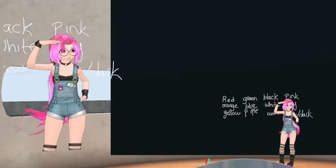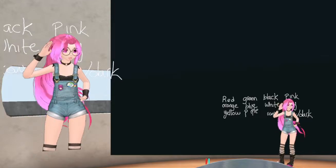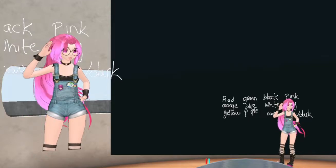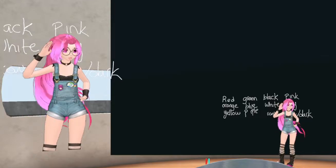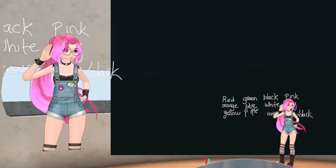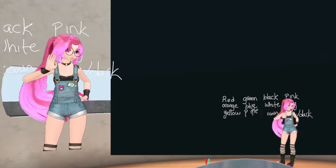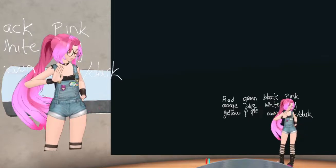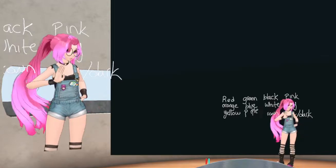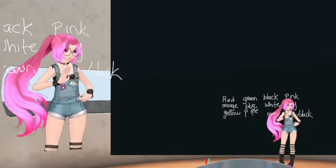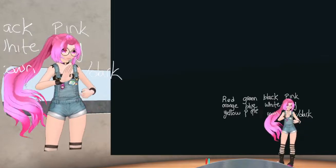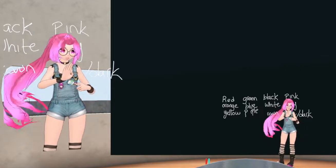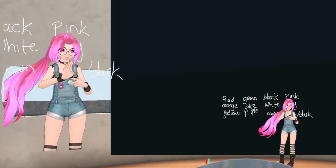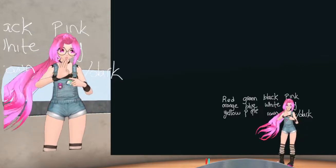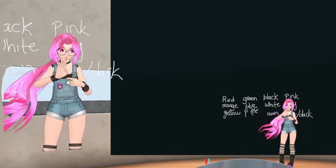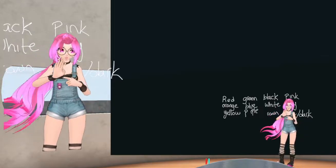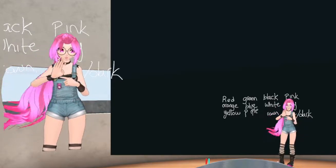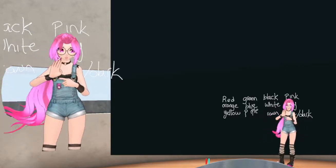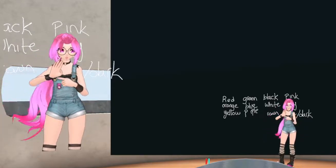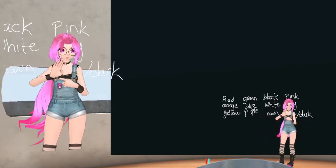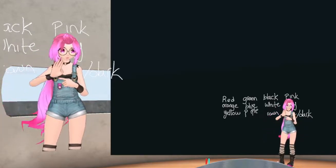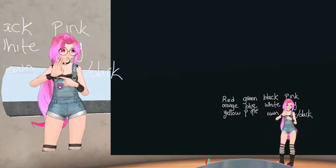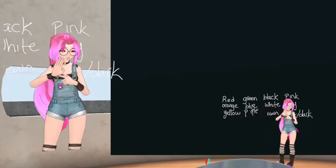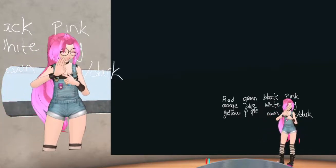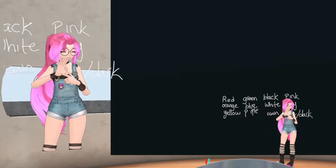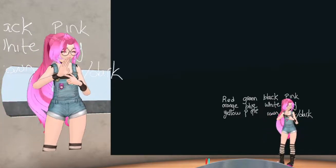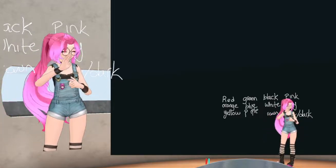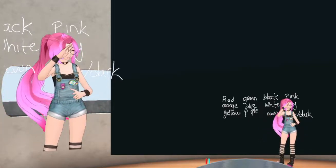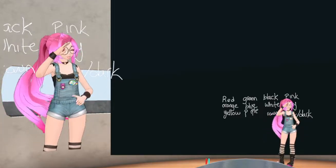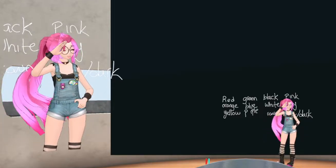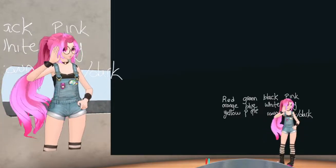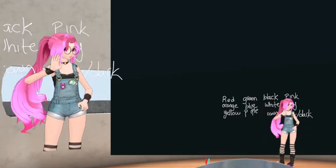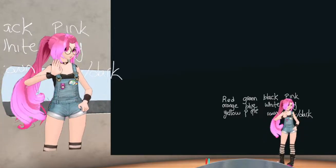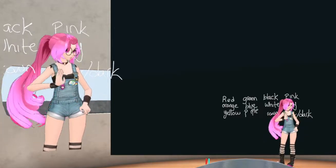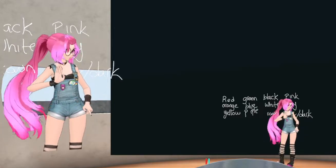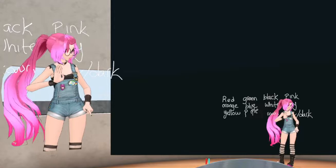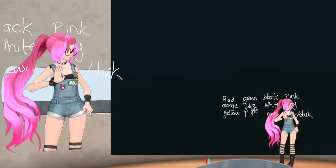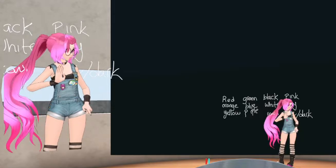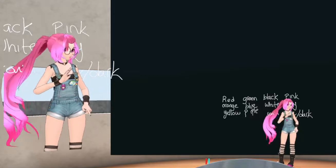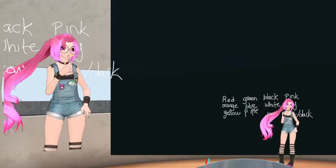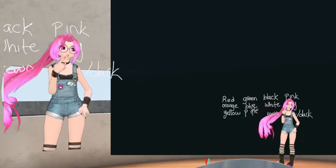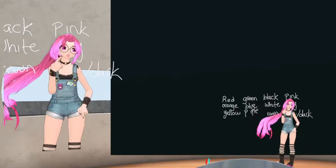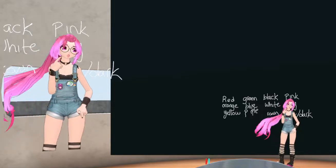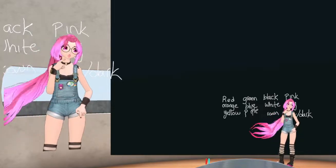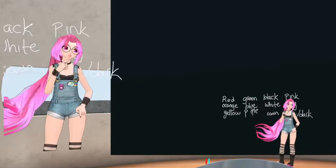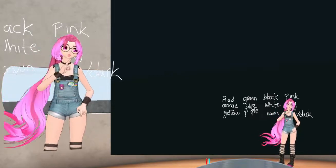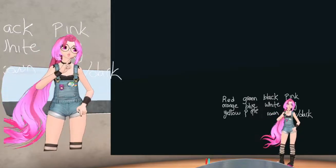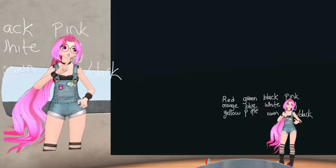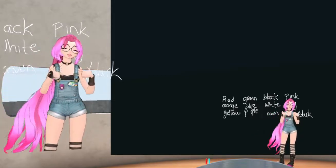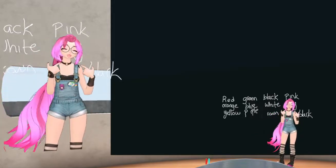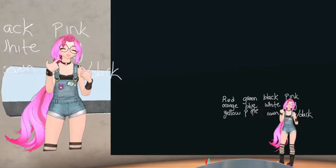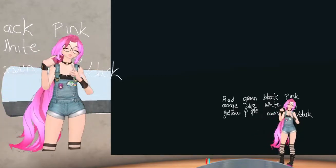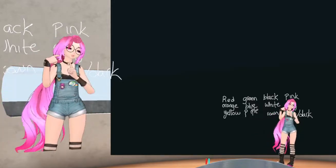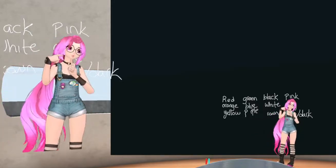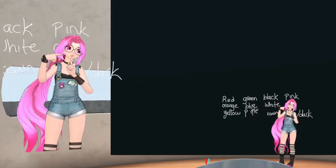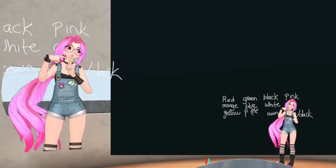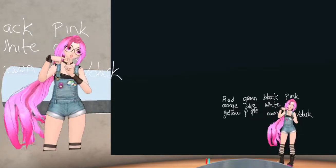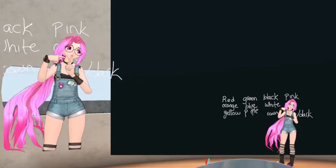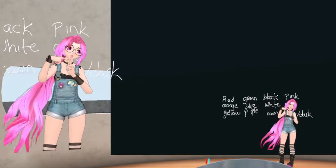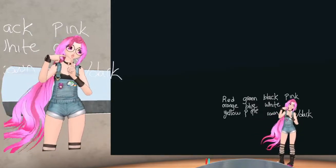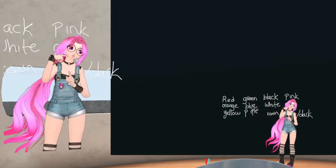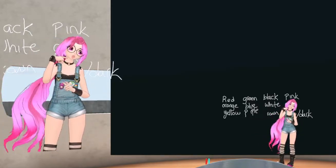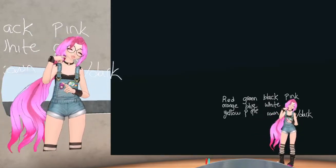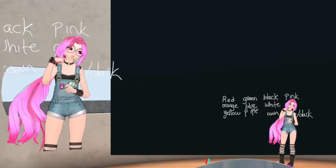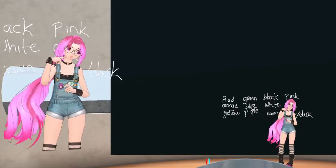with my brown hair. So I have the letter B for my brown hair, and I'm brushing it downwards. And it's actually in real life gonna